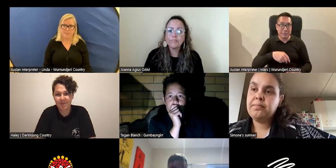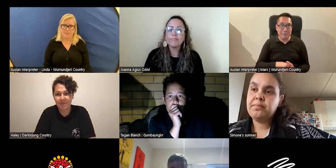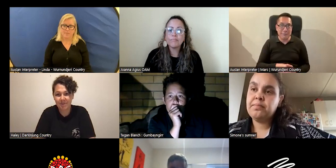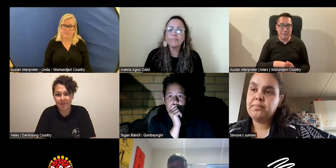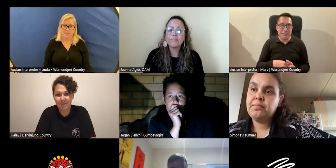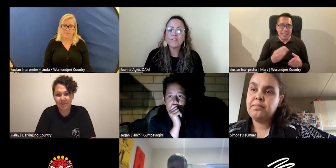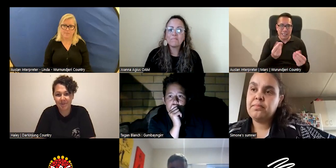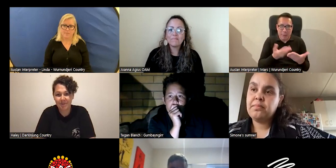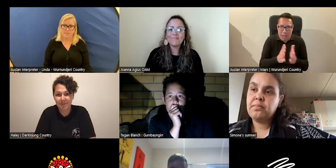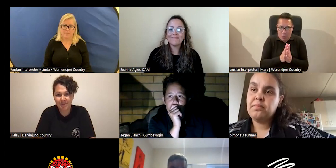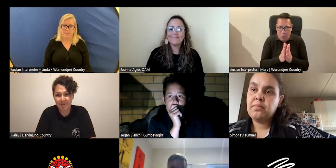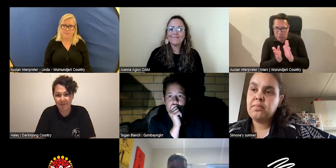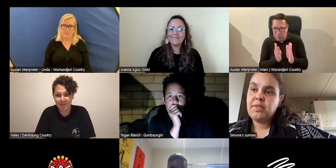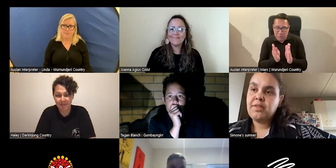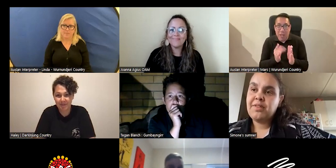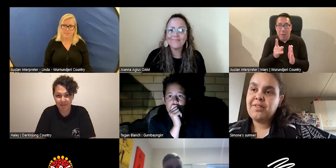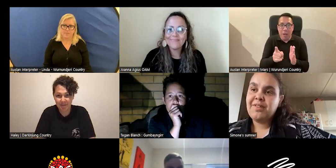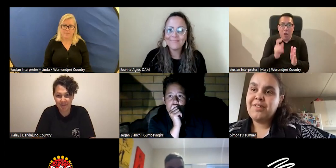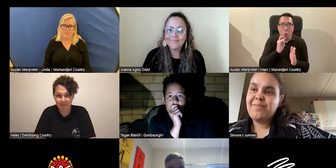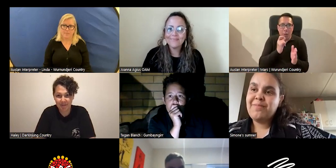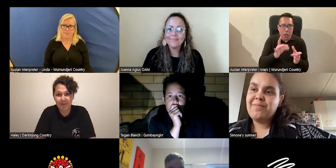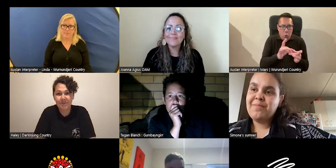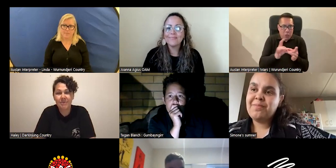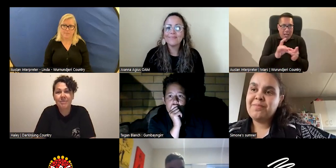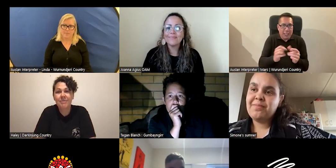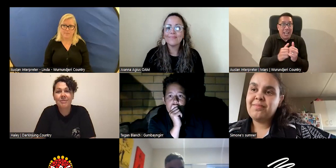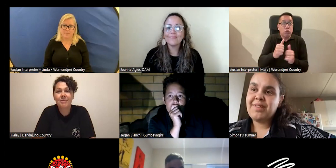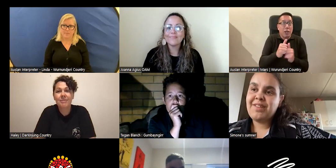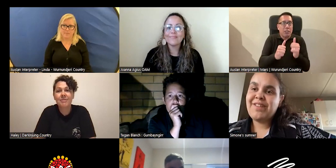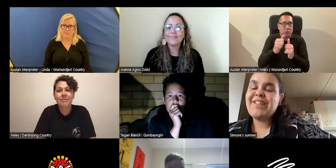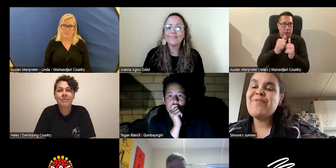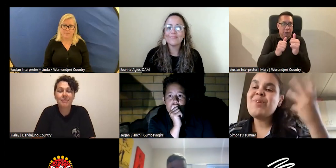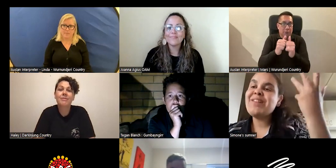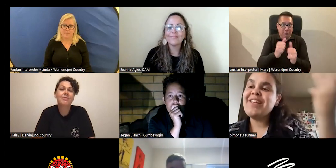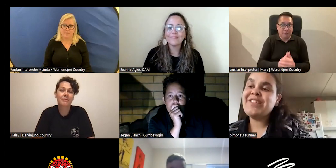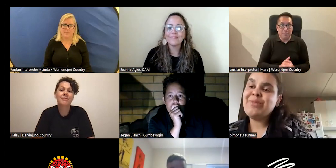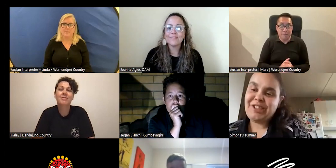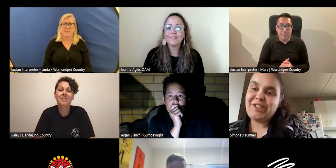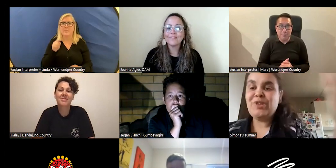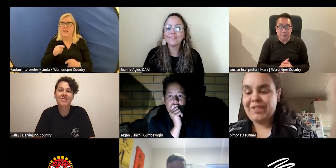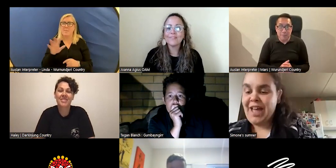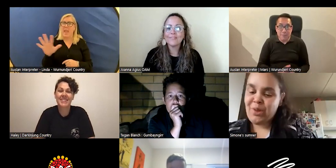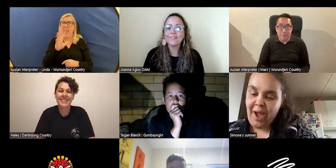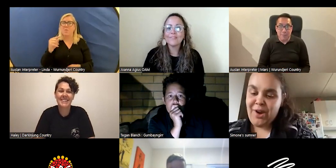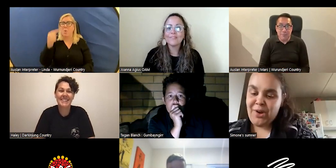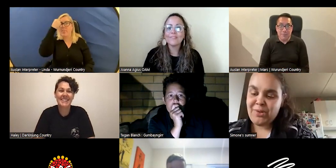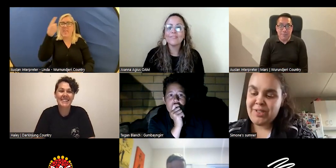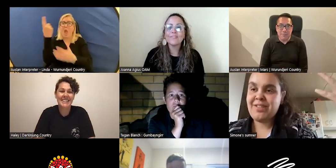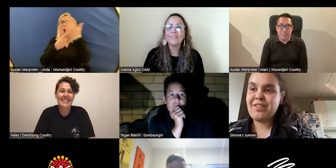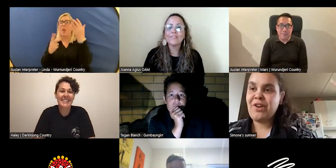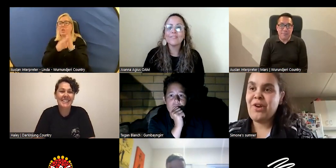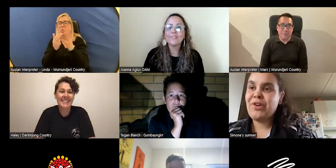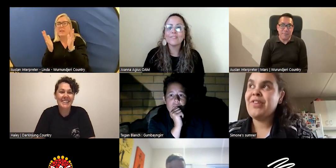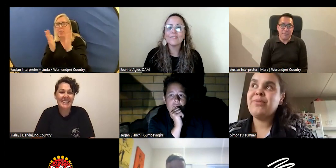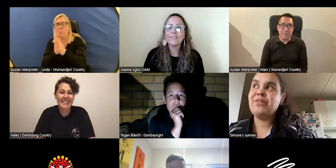some way, shape, or form, but it's going to be coordinated and structured. Because everyone thinks it was just New South Wales,